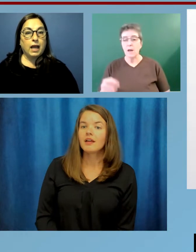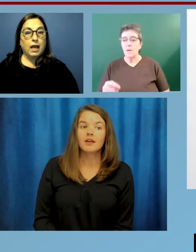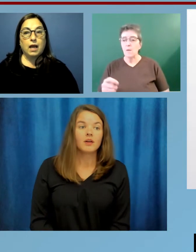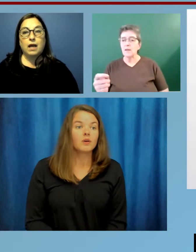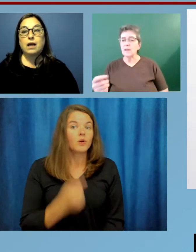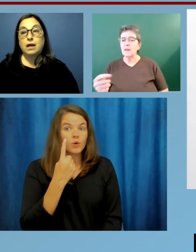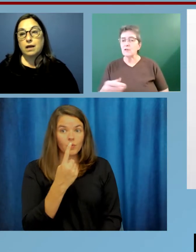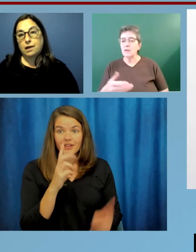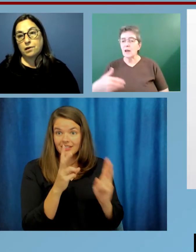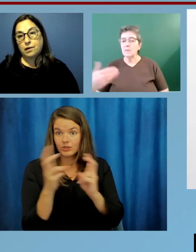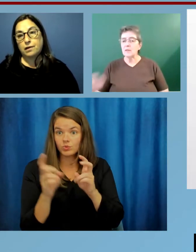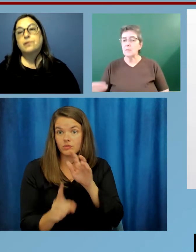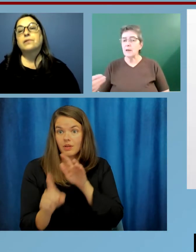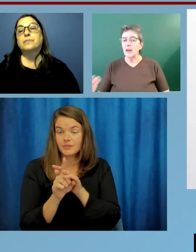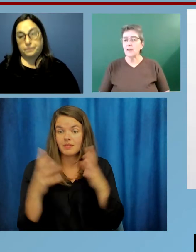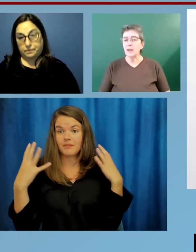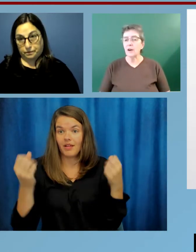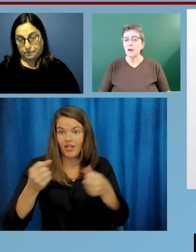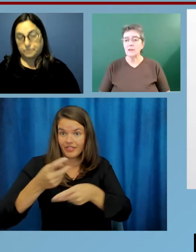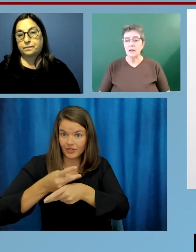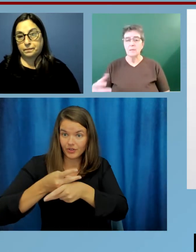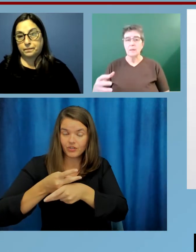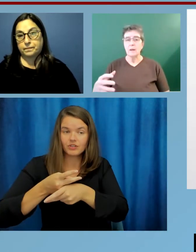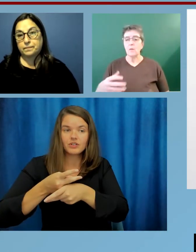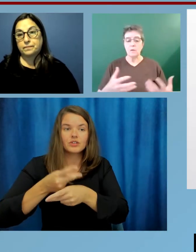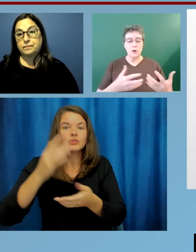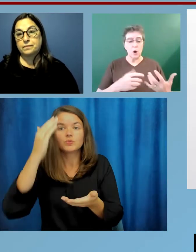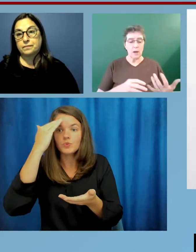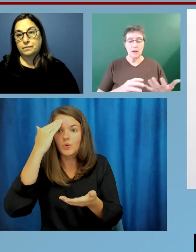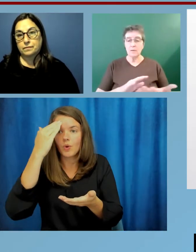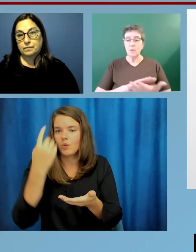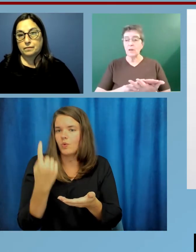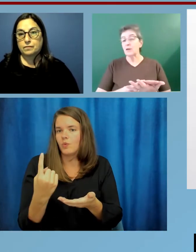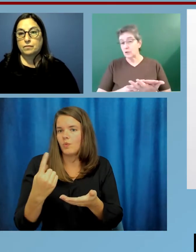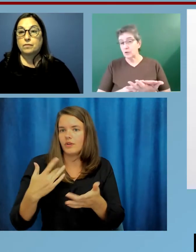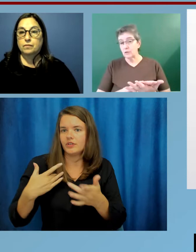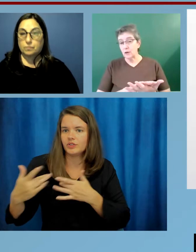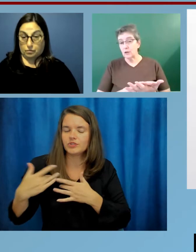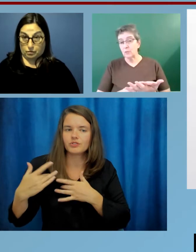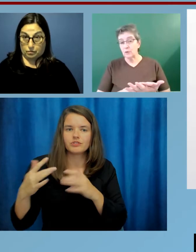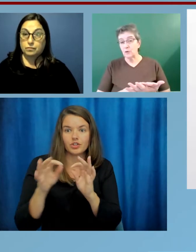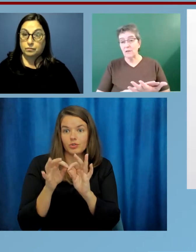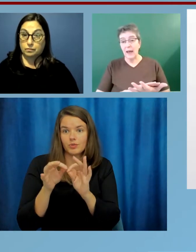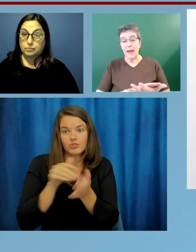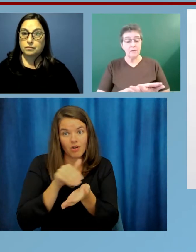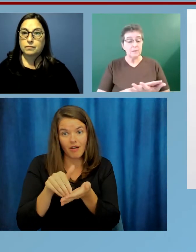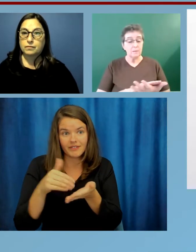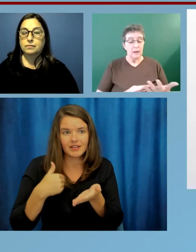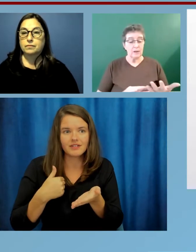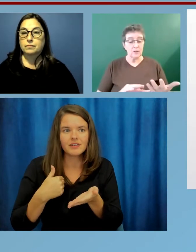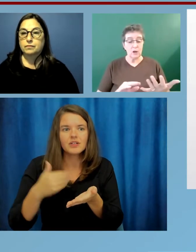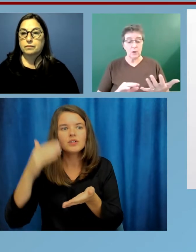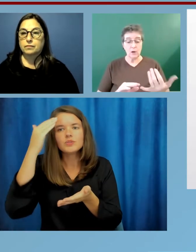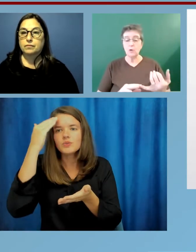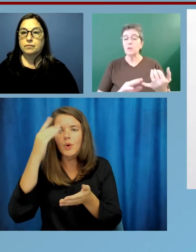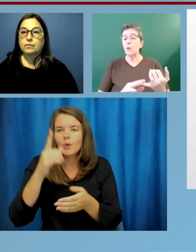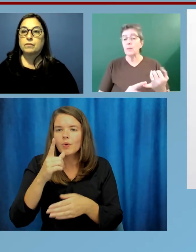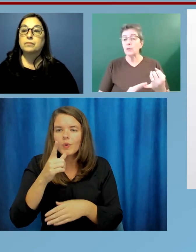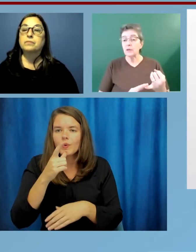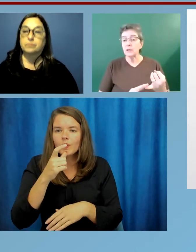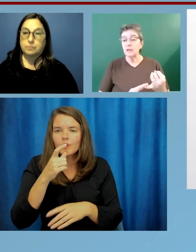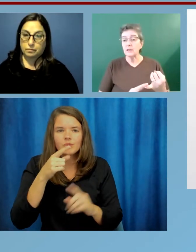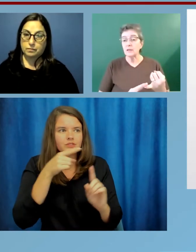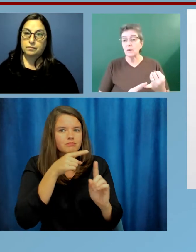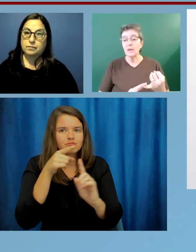So one of the issues that comes up in healthcare is knowing, one of the concerns interpreters often have is knowing who the